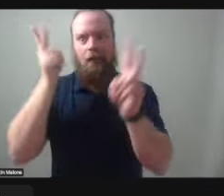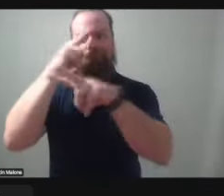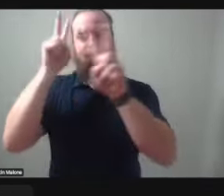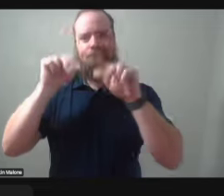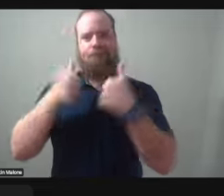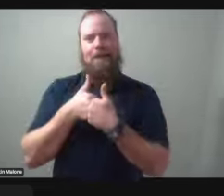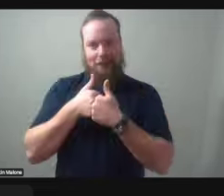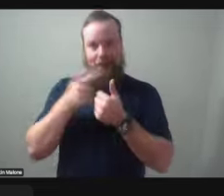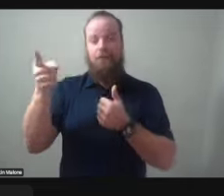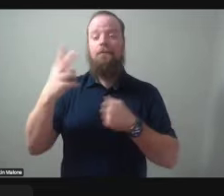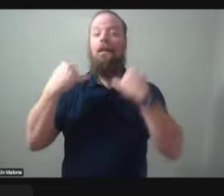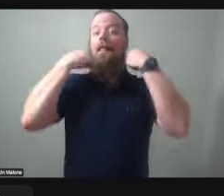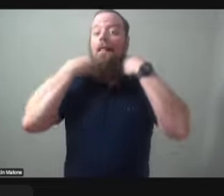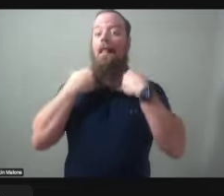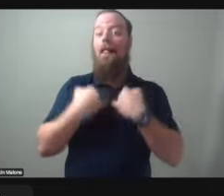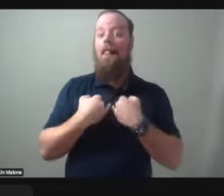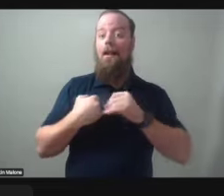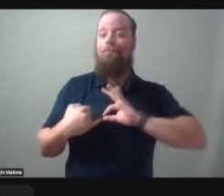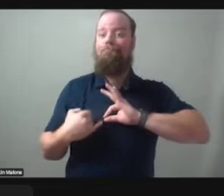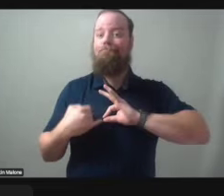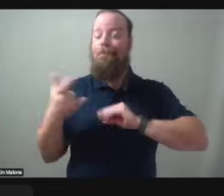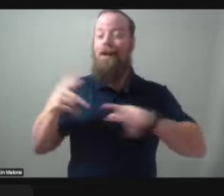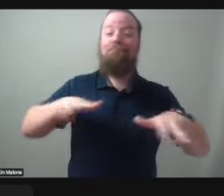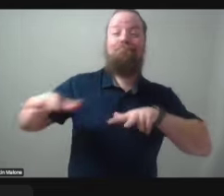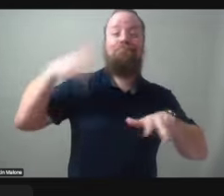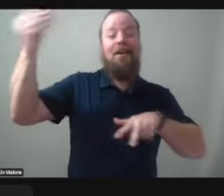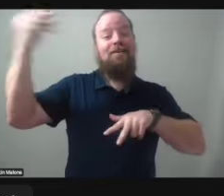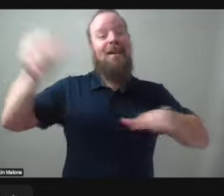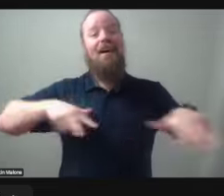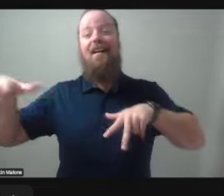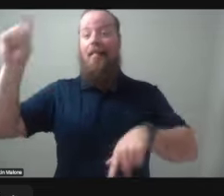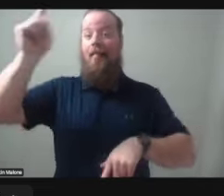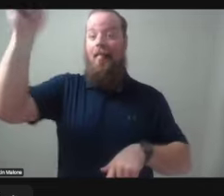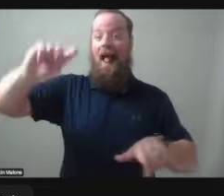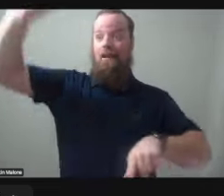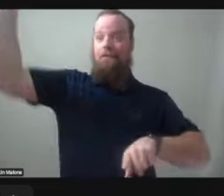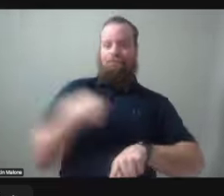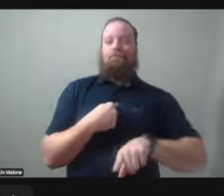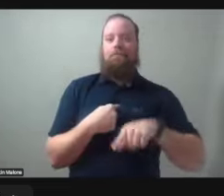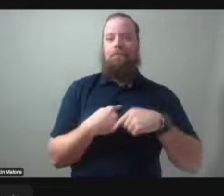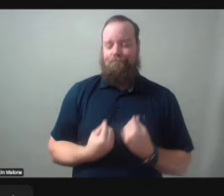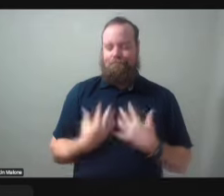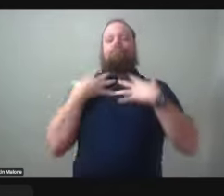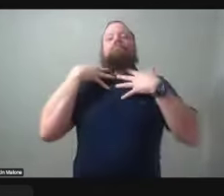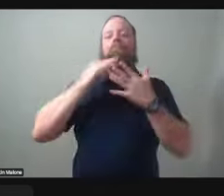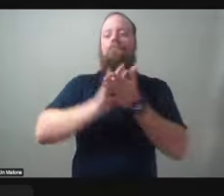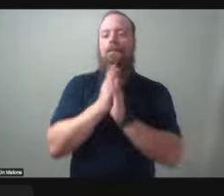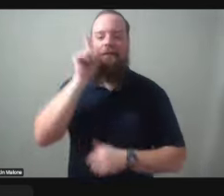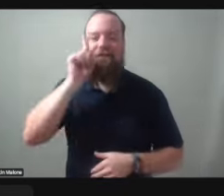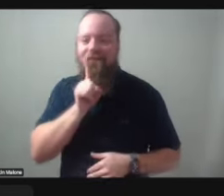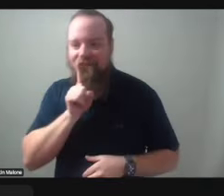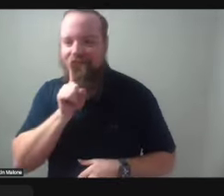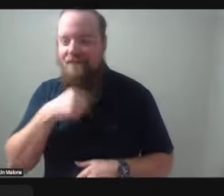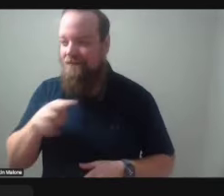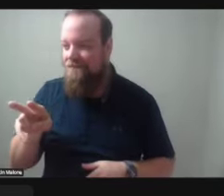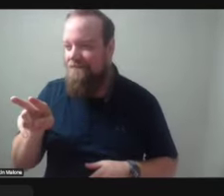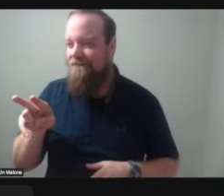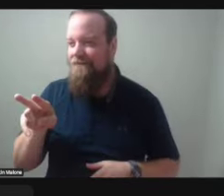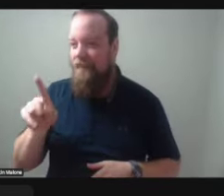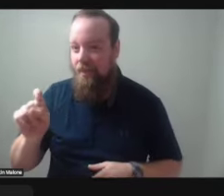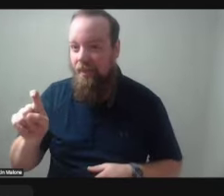and impacted their hearing, which is like quite a freak accident. Another story of another person who was